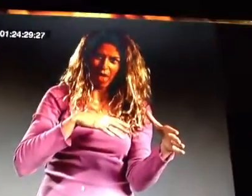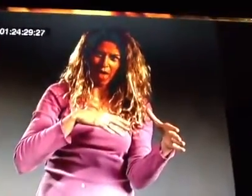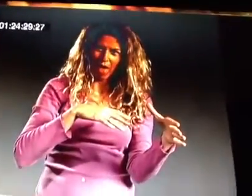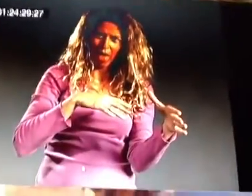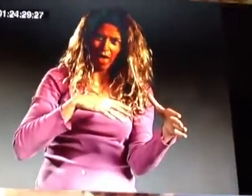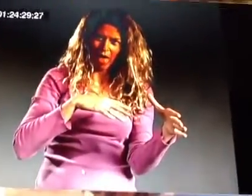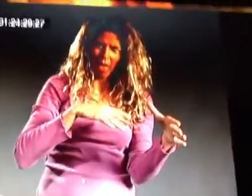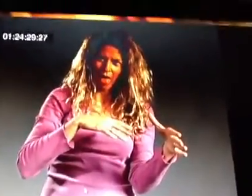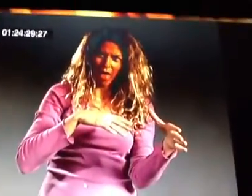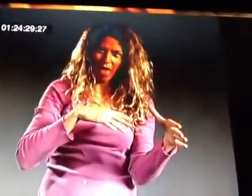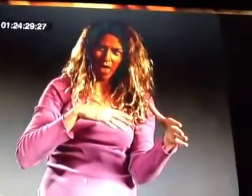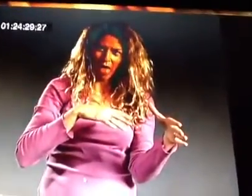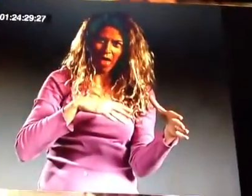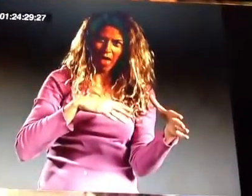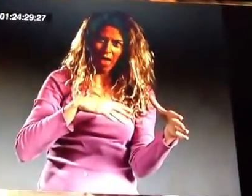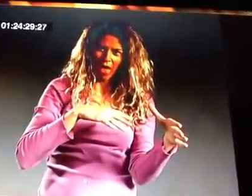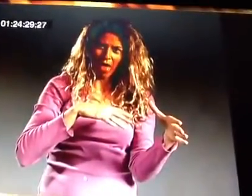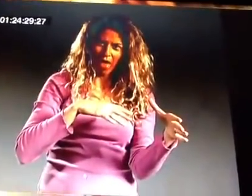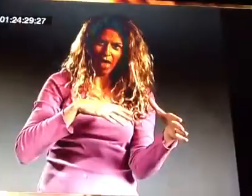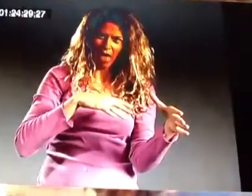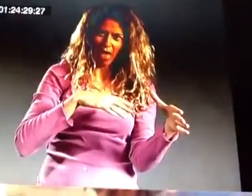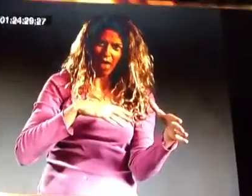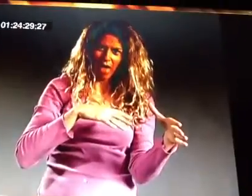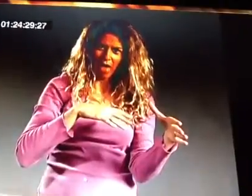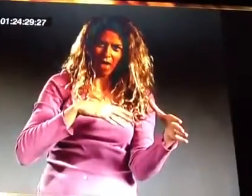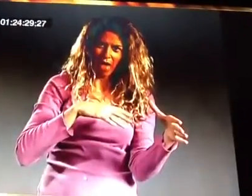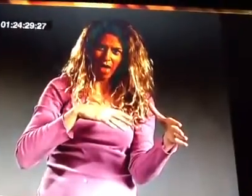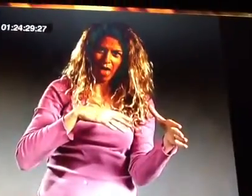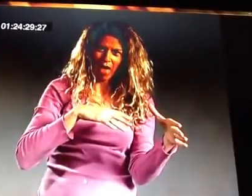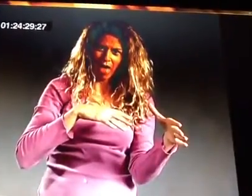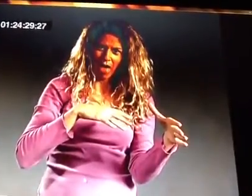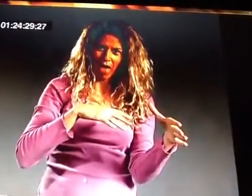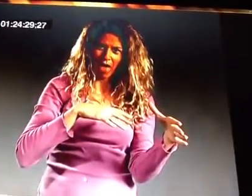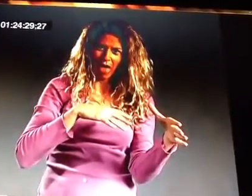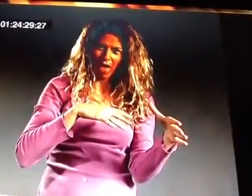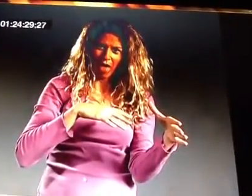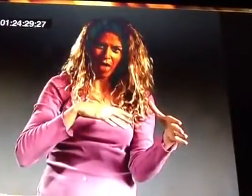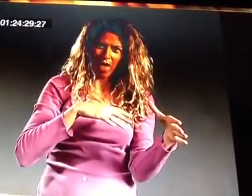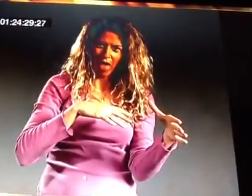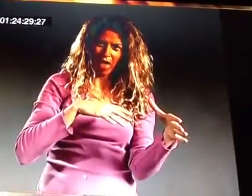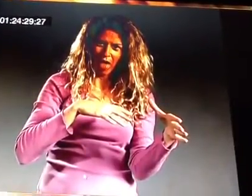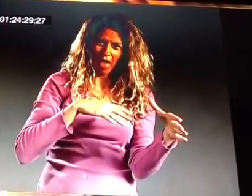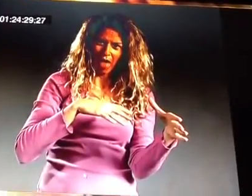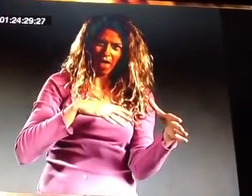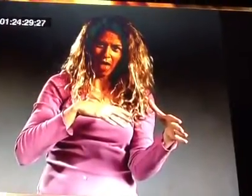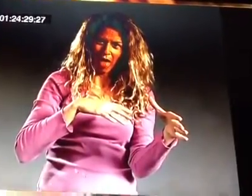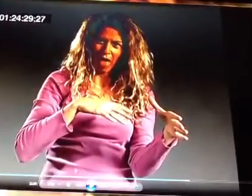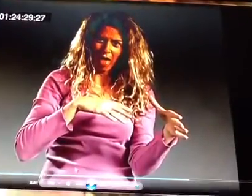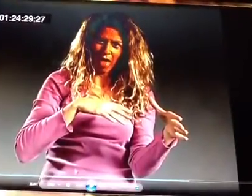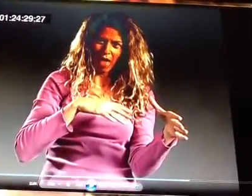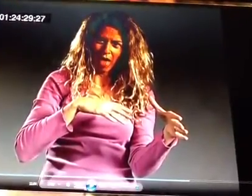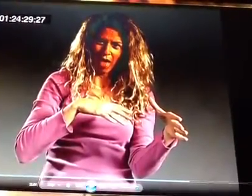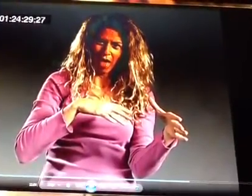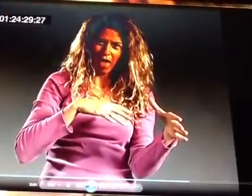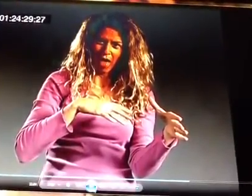store. And really, it came in this huge truck. And it backed up and put the conveyor up, and it all came down into my area.